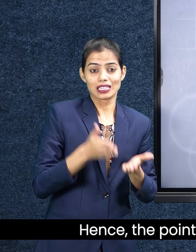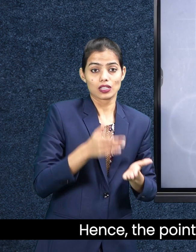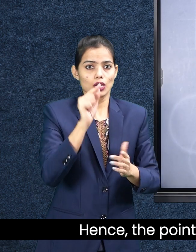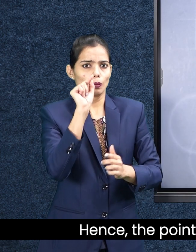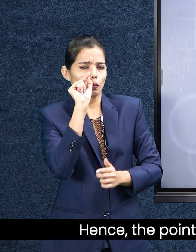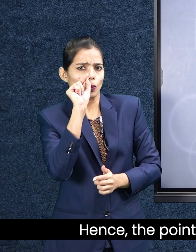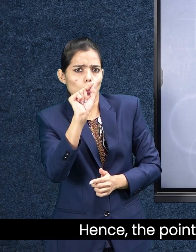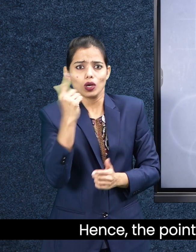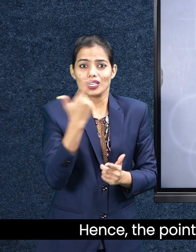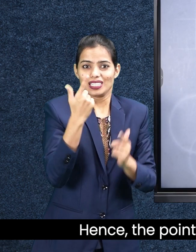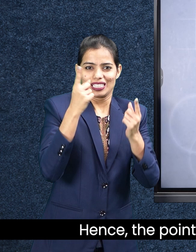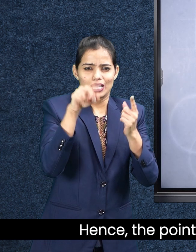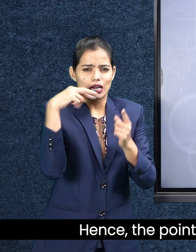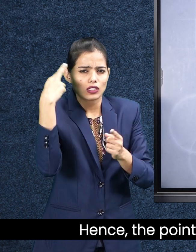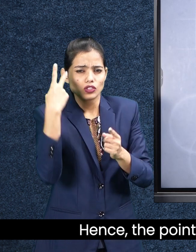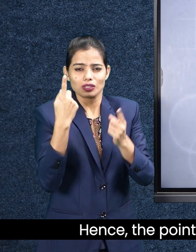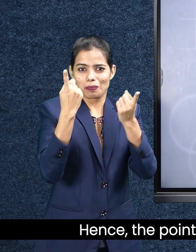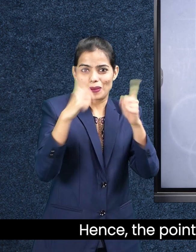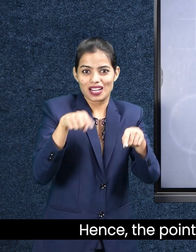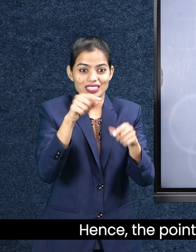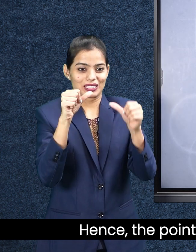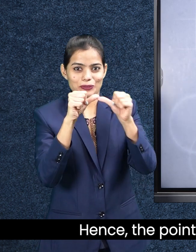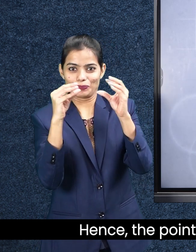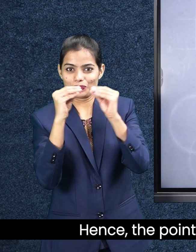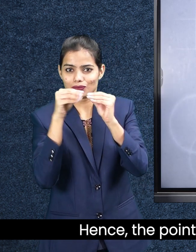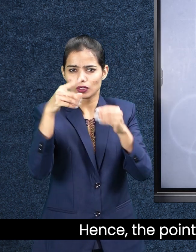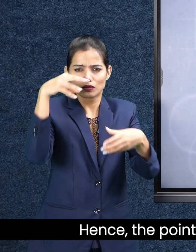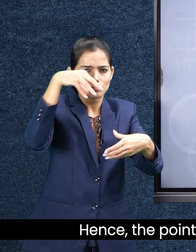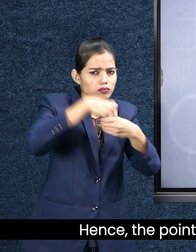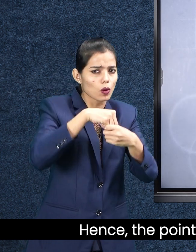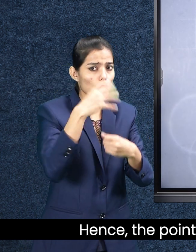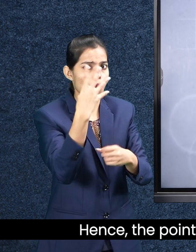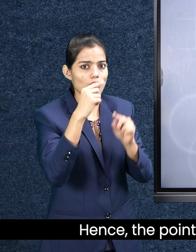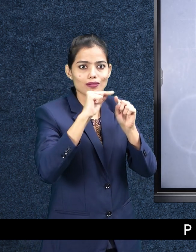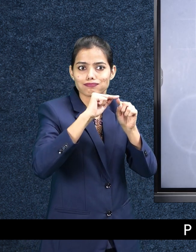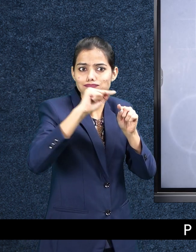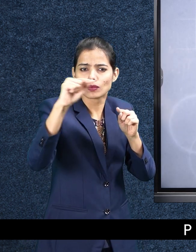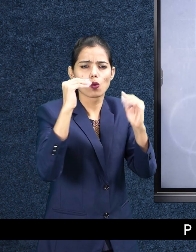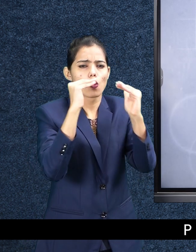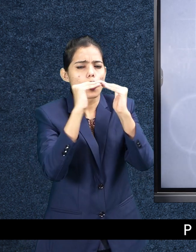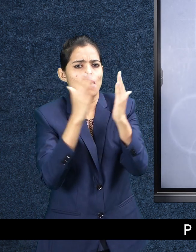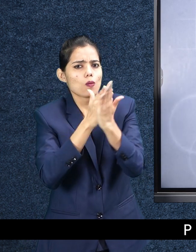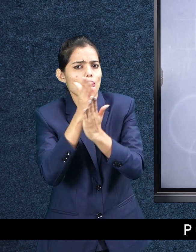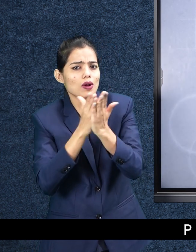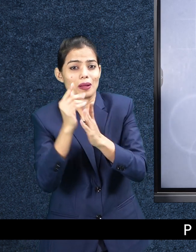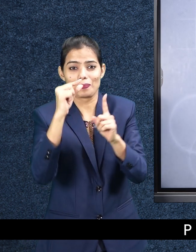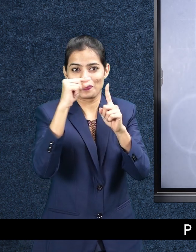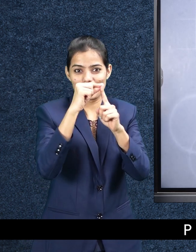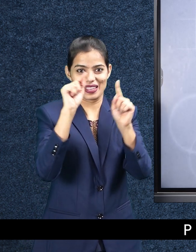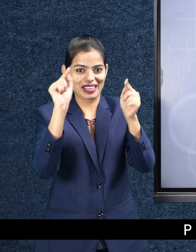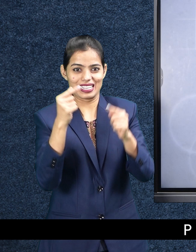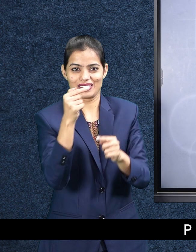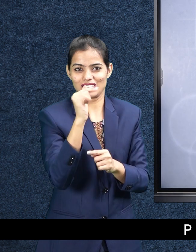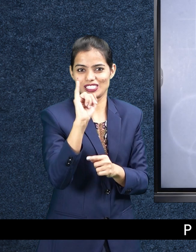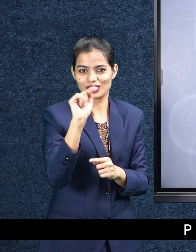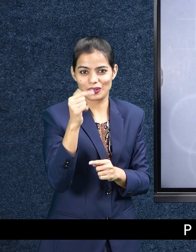Hence, the points which divide AB into 4 equal parts are P minus 6, 5, Q minus